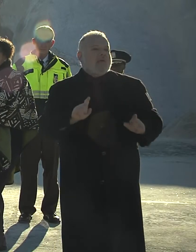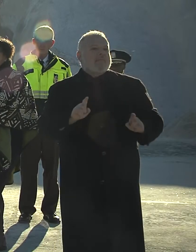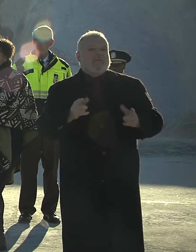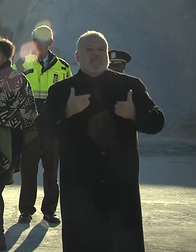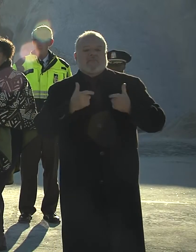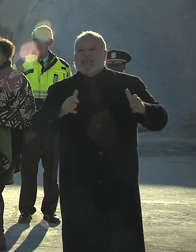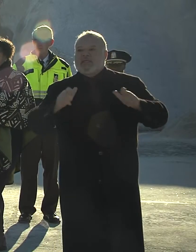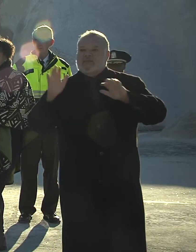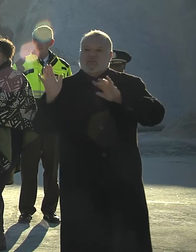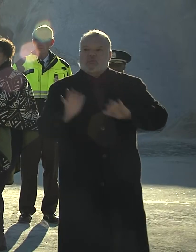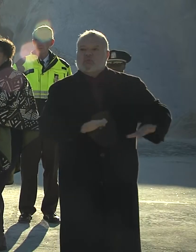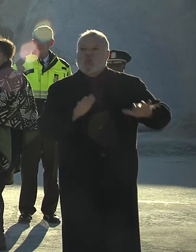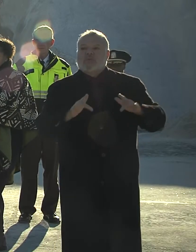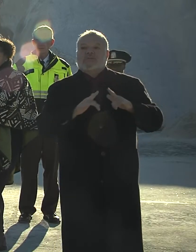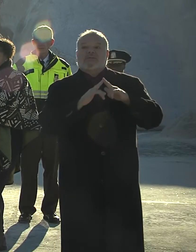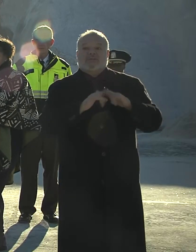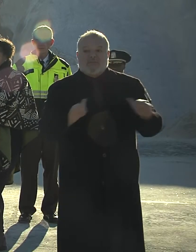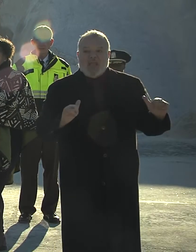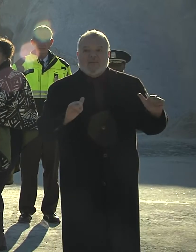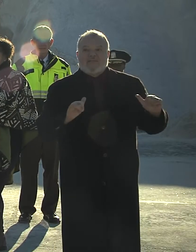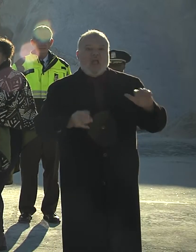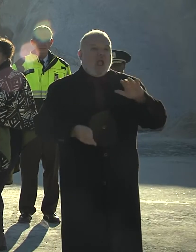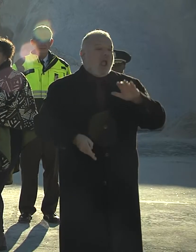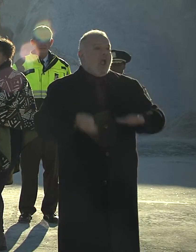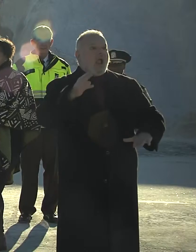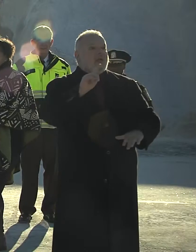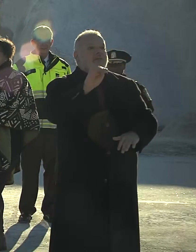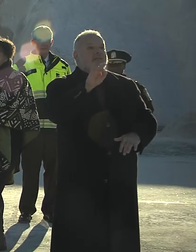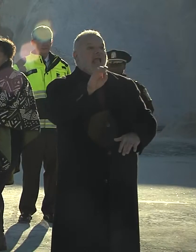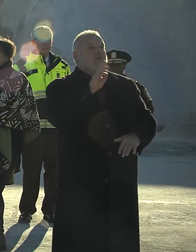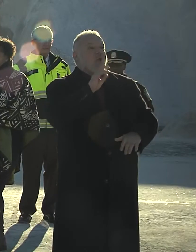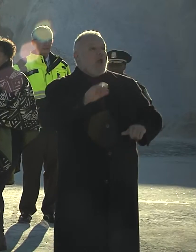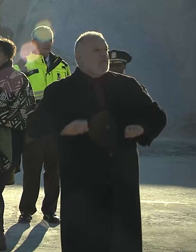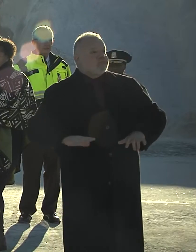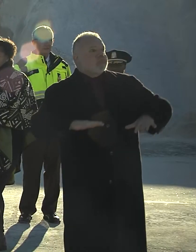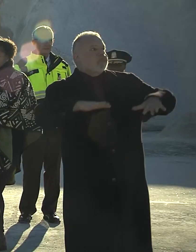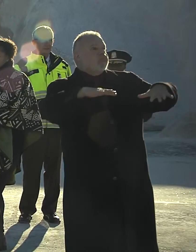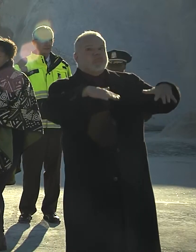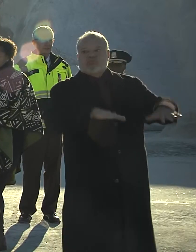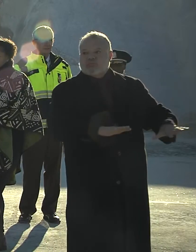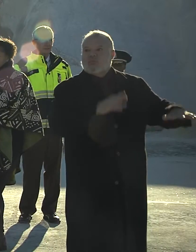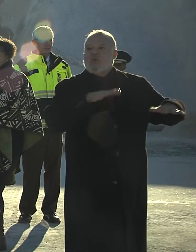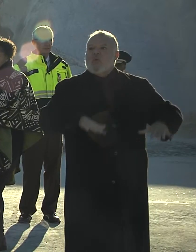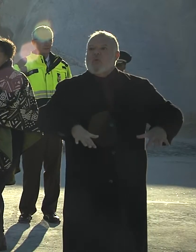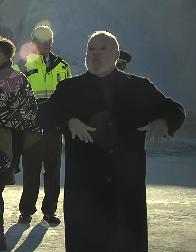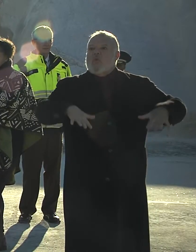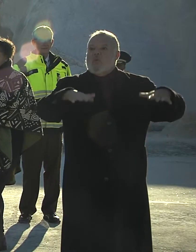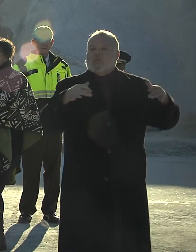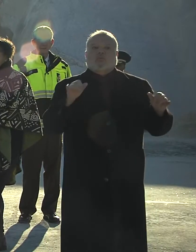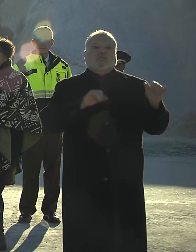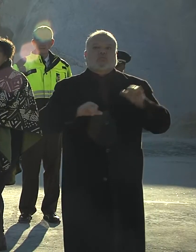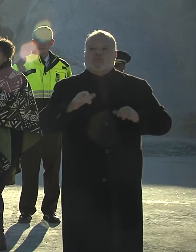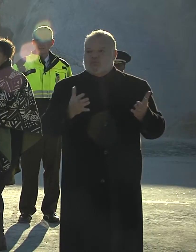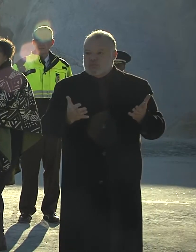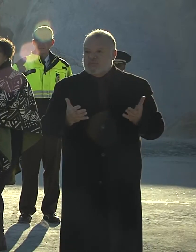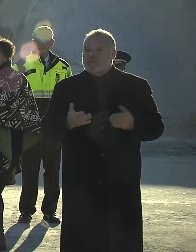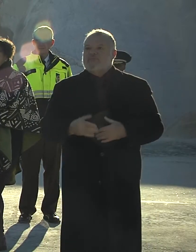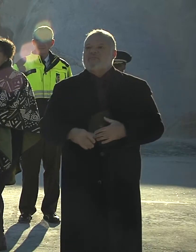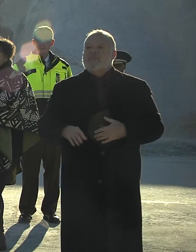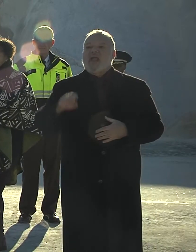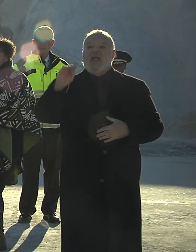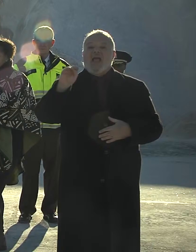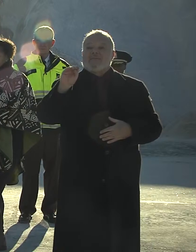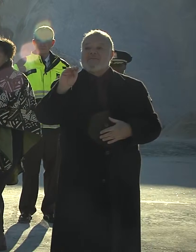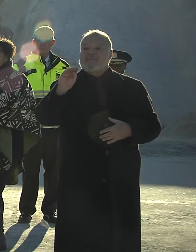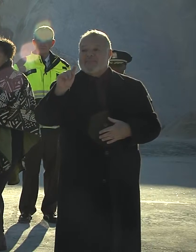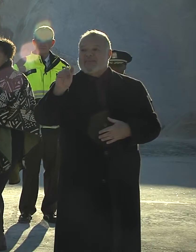ended up showing us a glimpse of how bad things could get, right? Infrastructure like MBTA elevators out for a